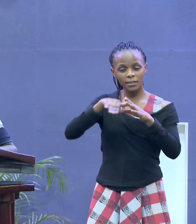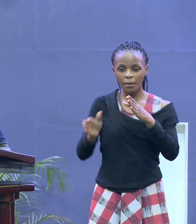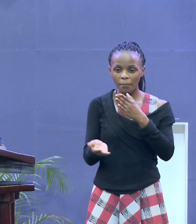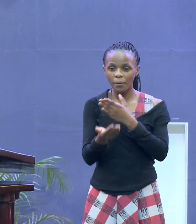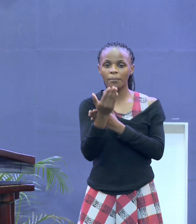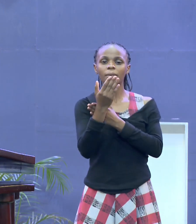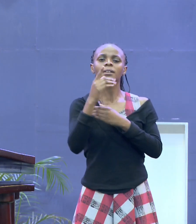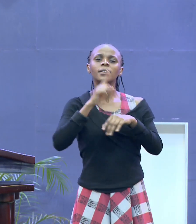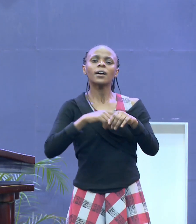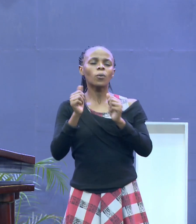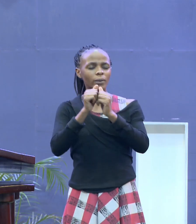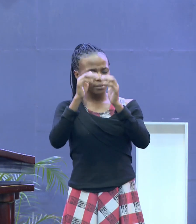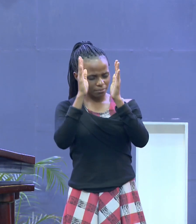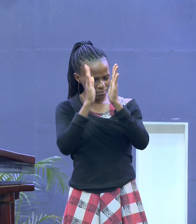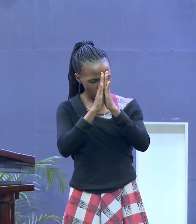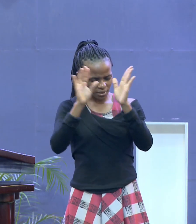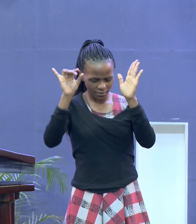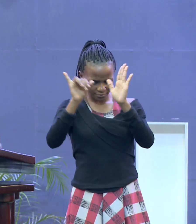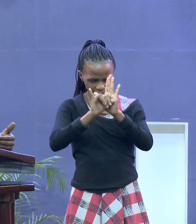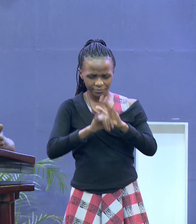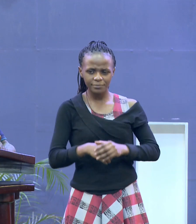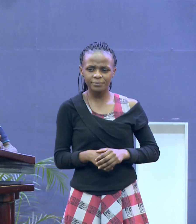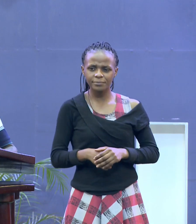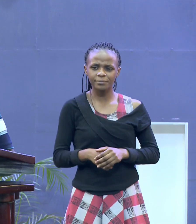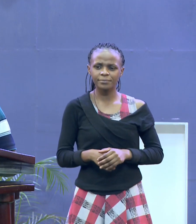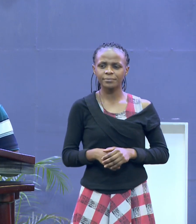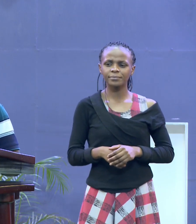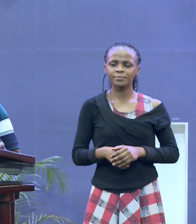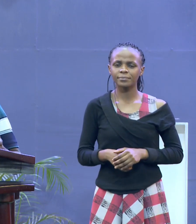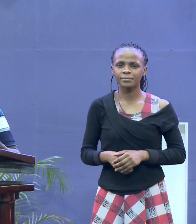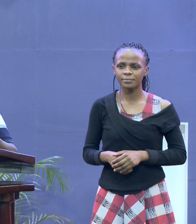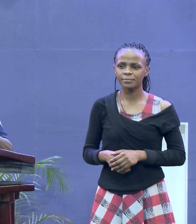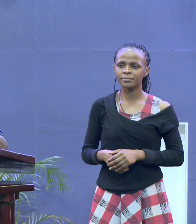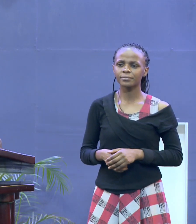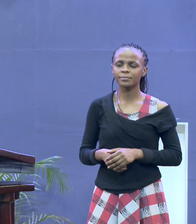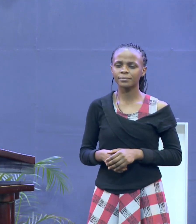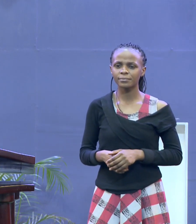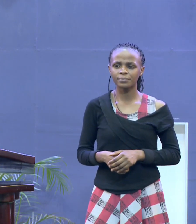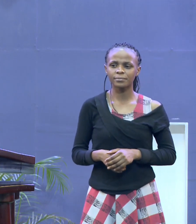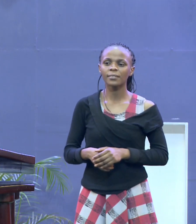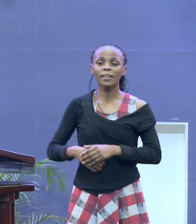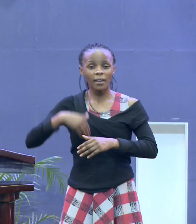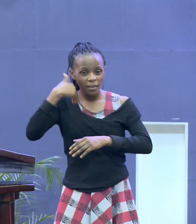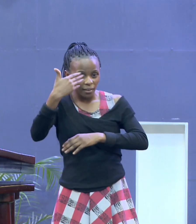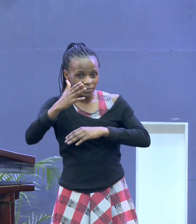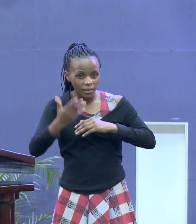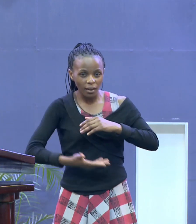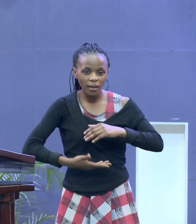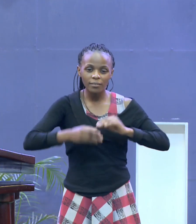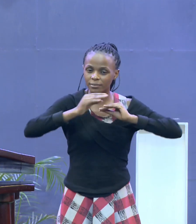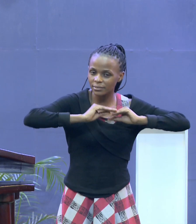with intercessions. And then we'll have teachings.